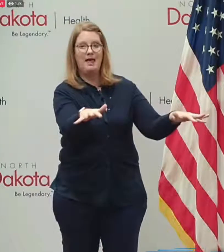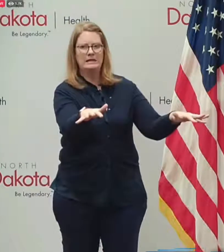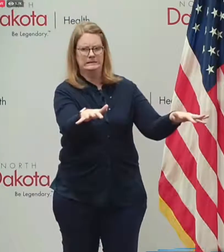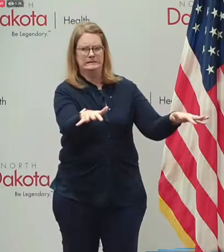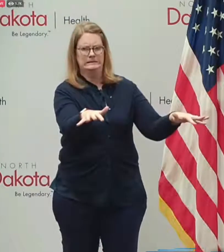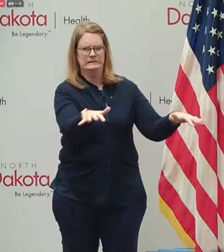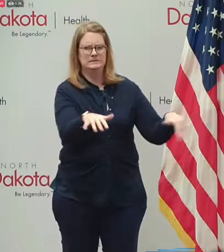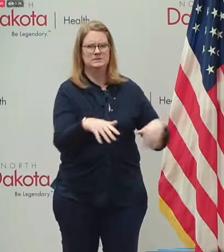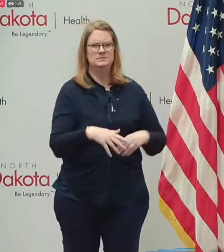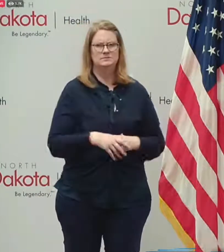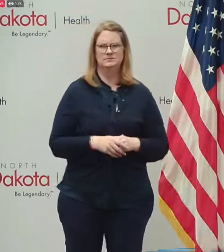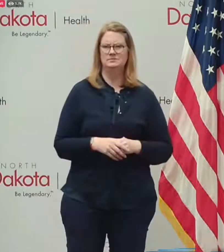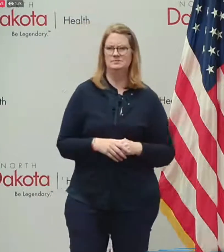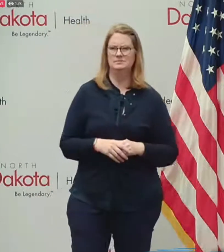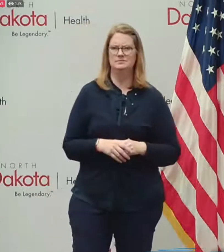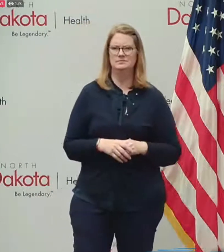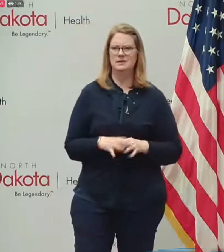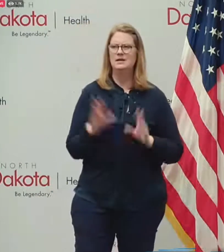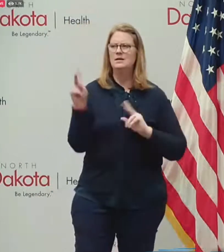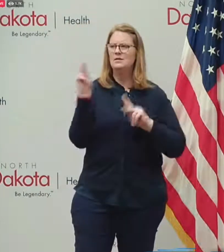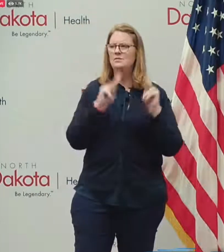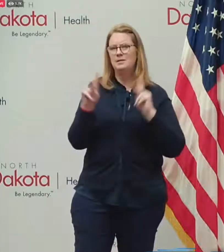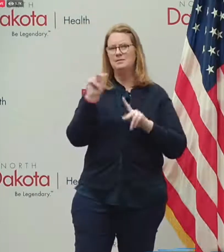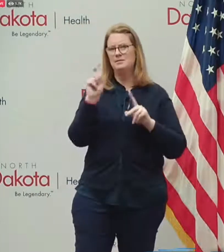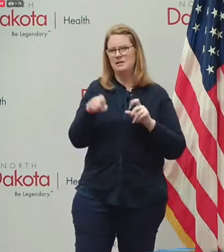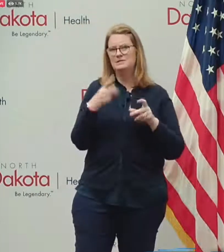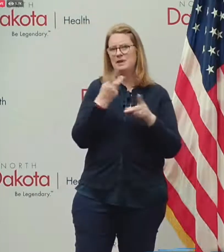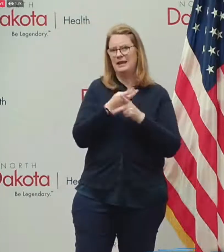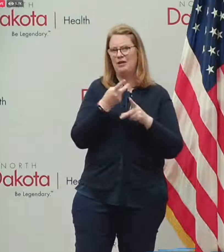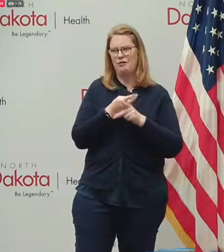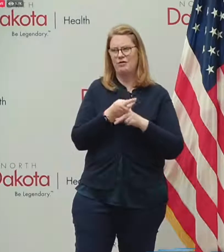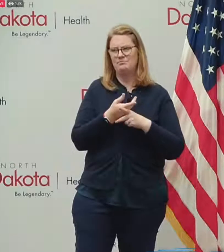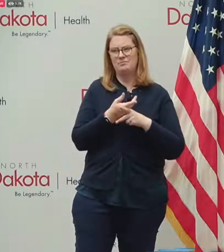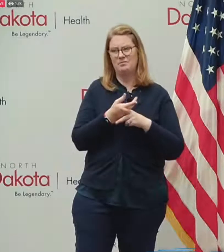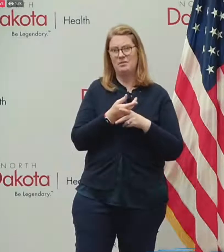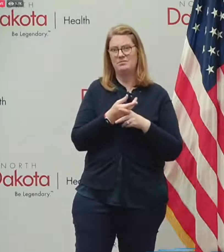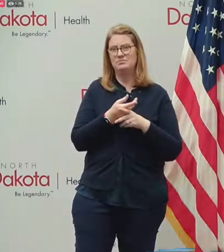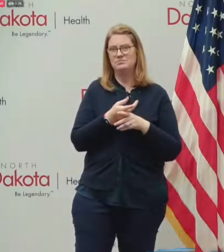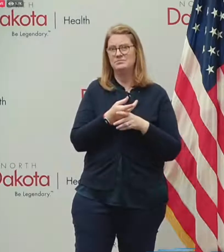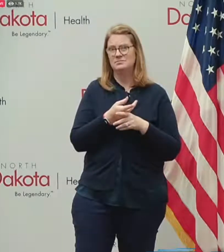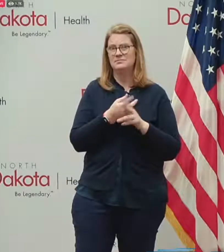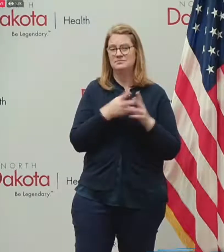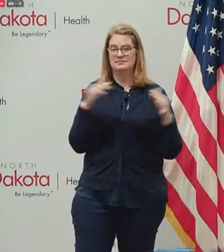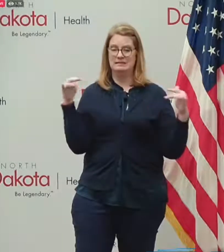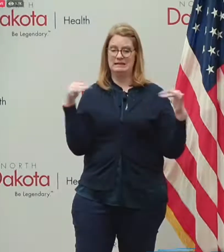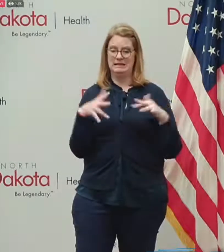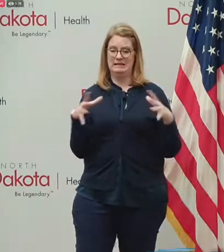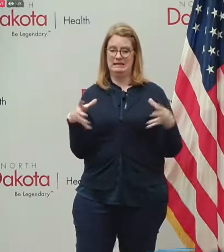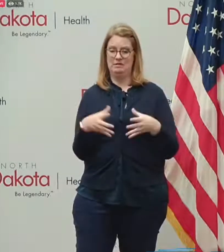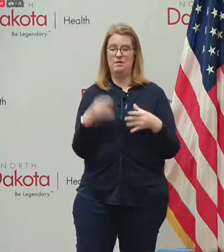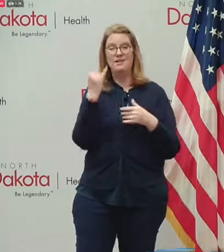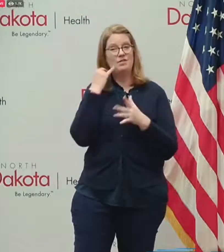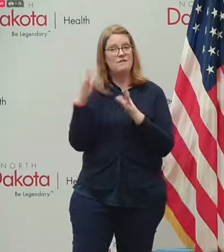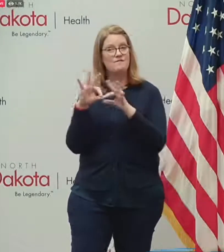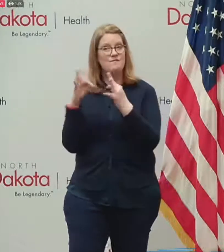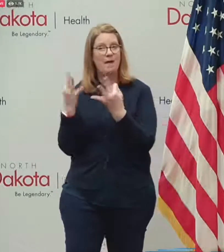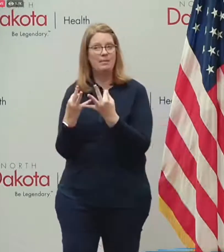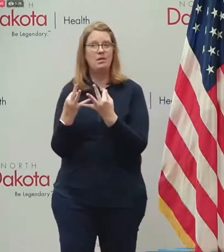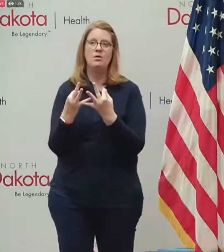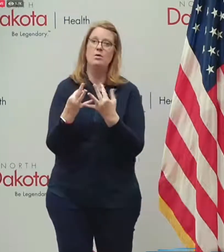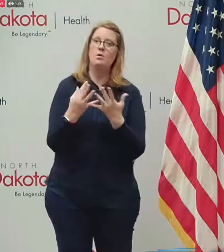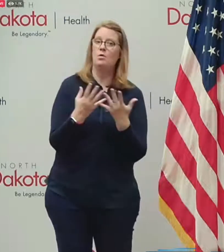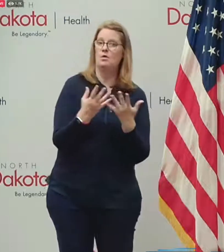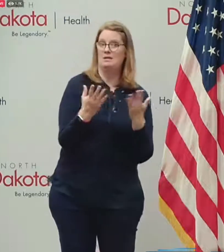April's question is, people need to be thoughtful about the size of all gatherings they're attending, whether they're family or whether they're